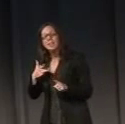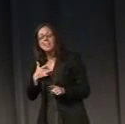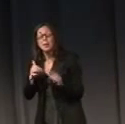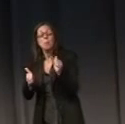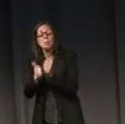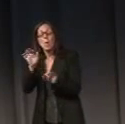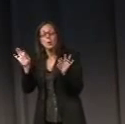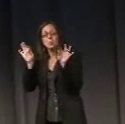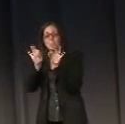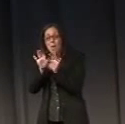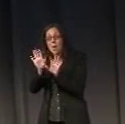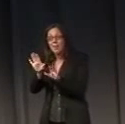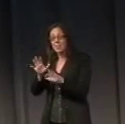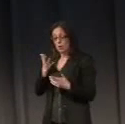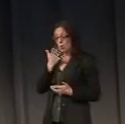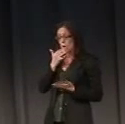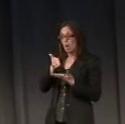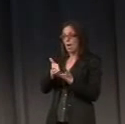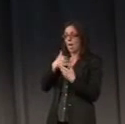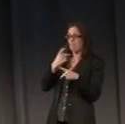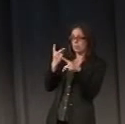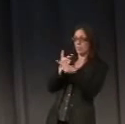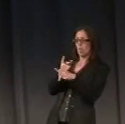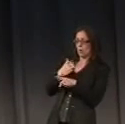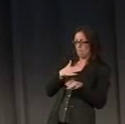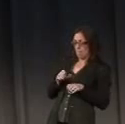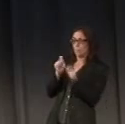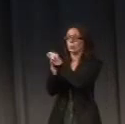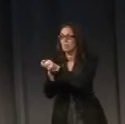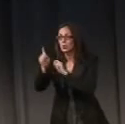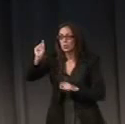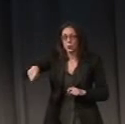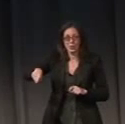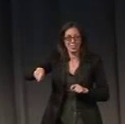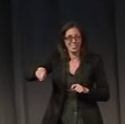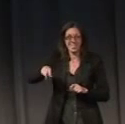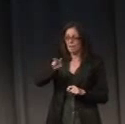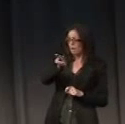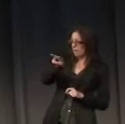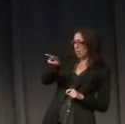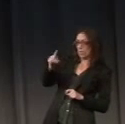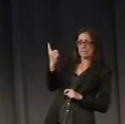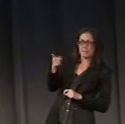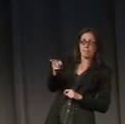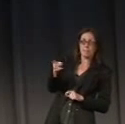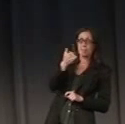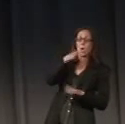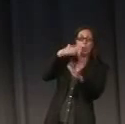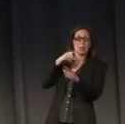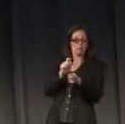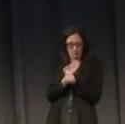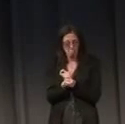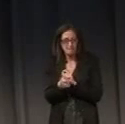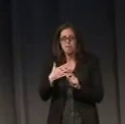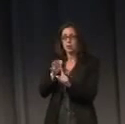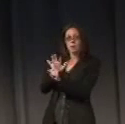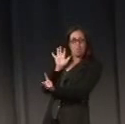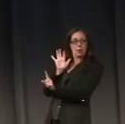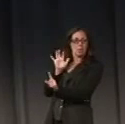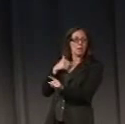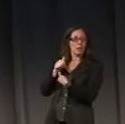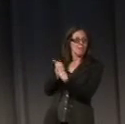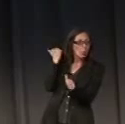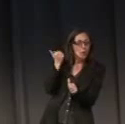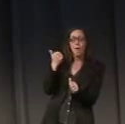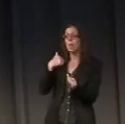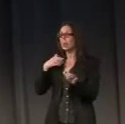of behaviorally relevant objects. And I think it's that evolutionary incentive, if you will, that makes and confers on color this thing that